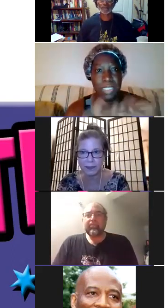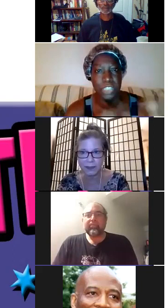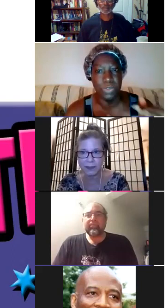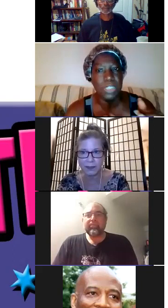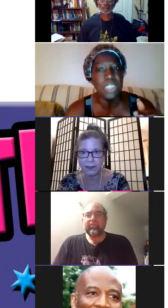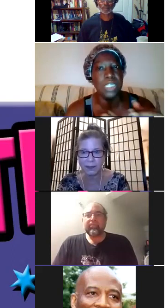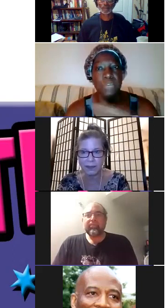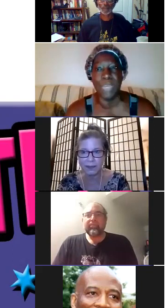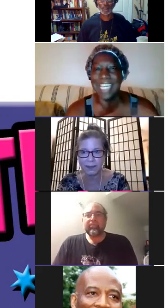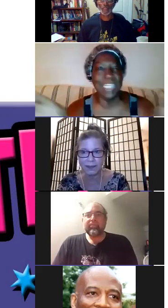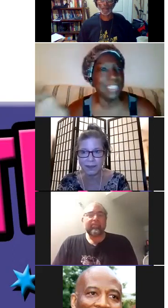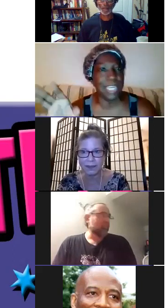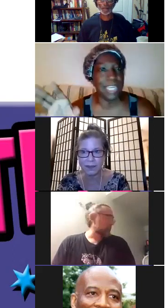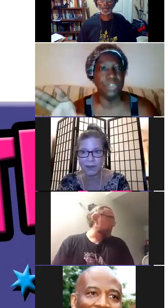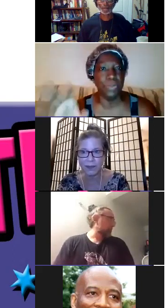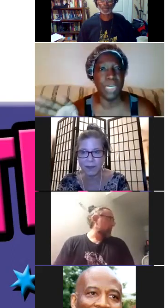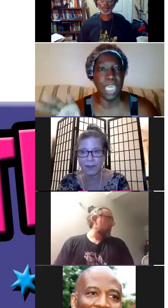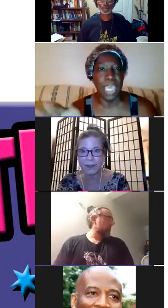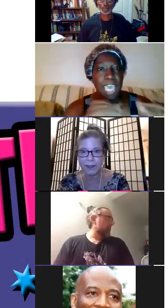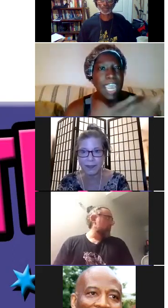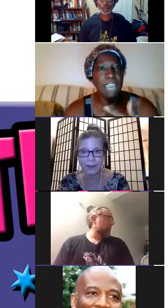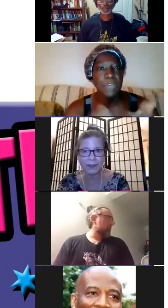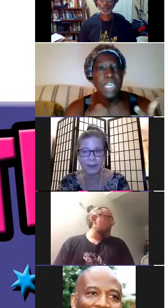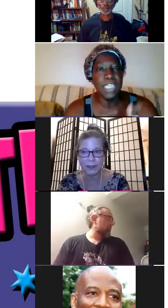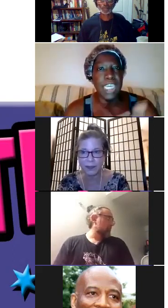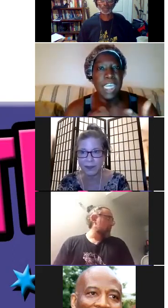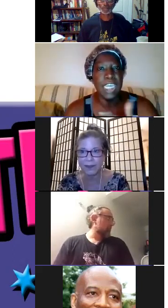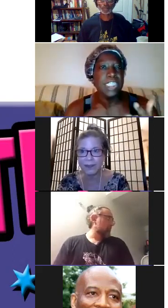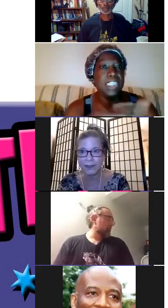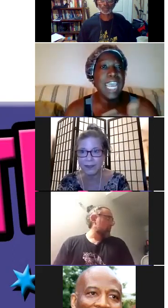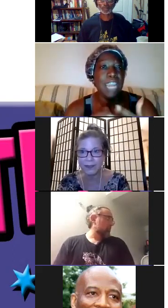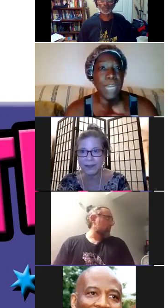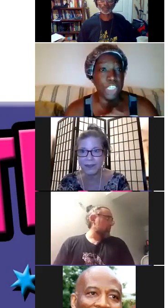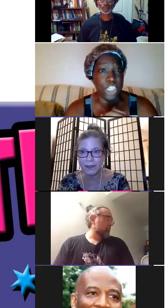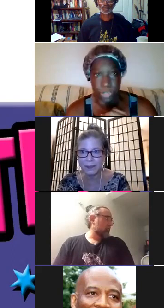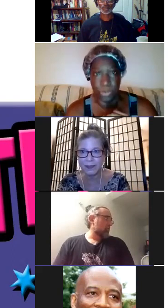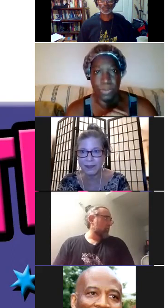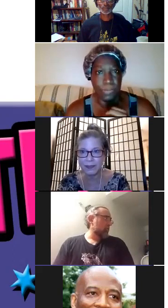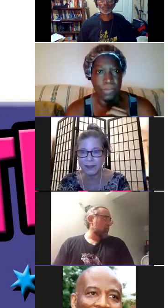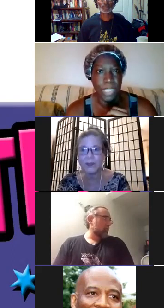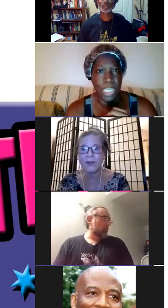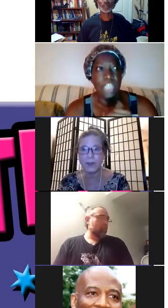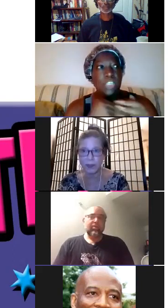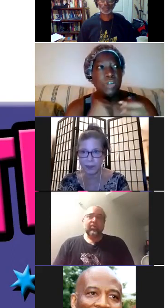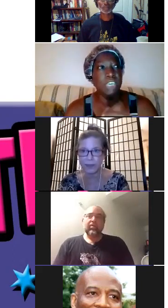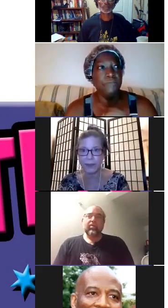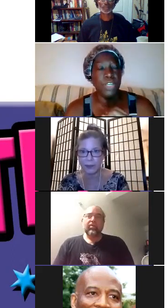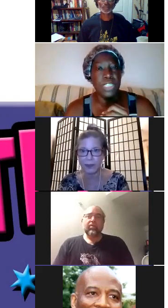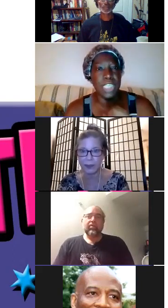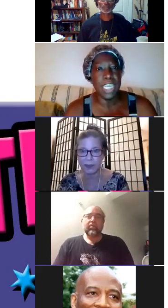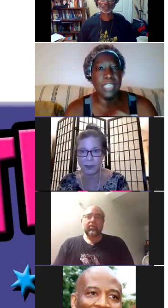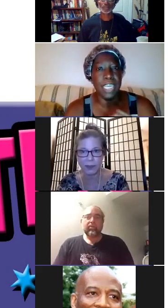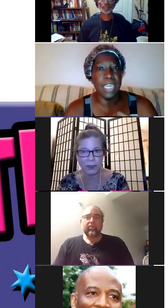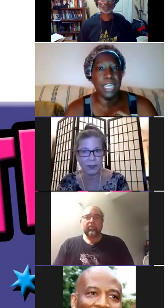gonna just throw this in there. With any sign you're doing, everything is directional. So if